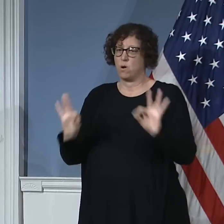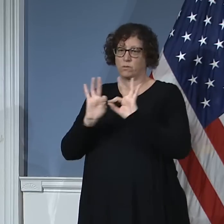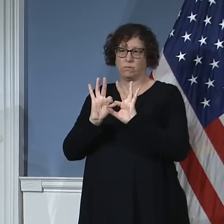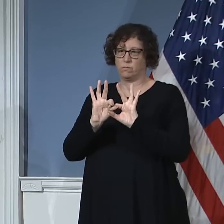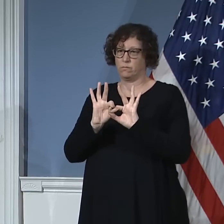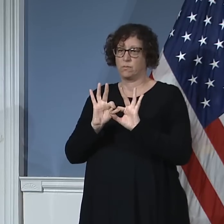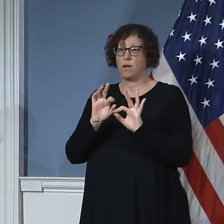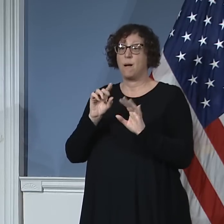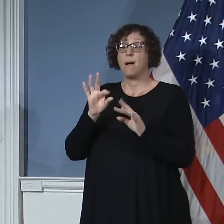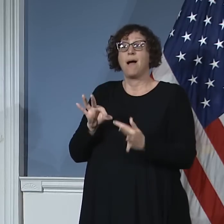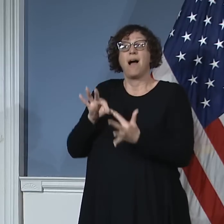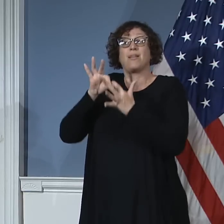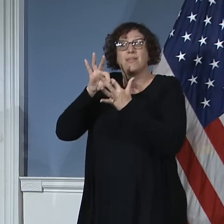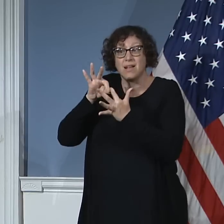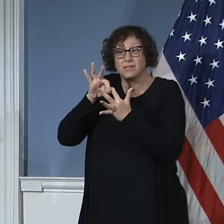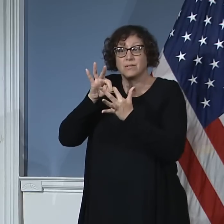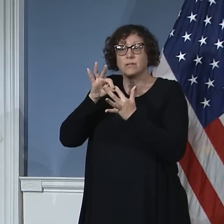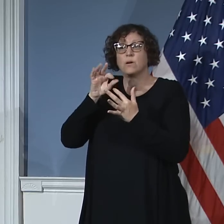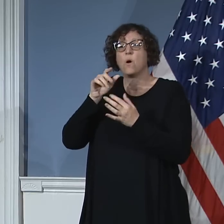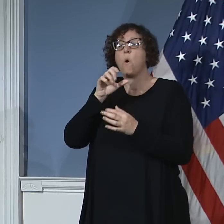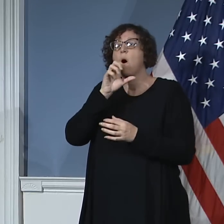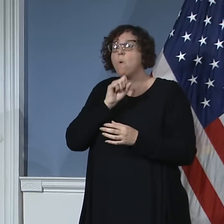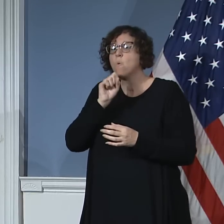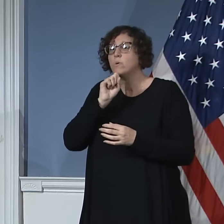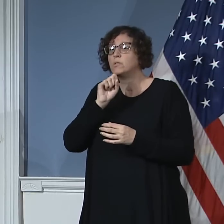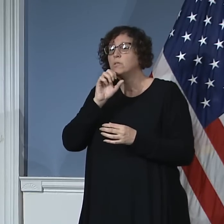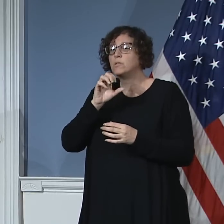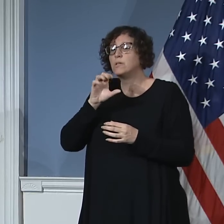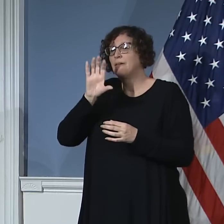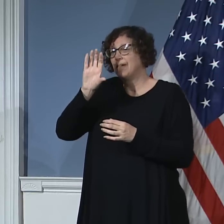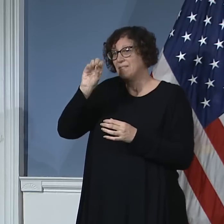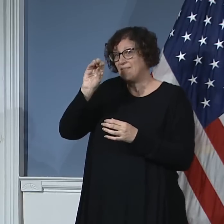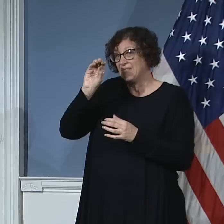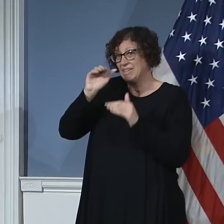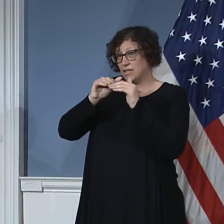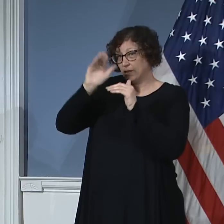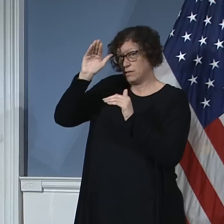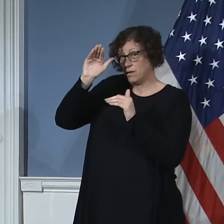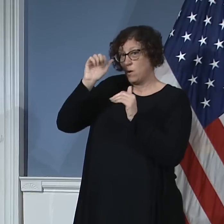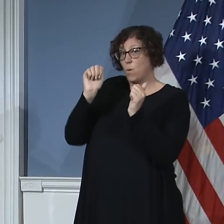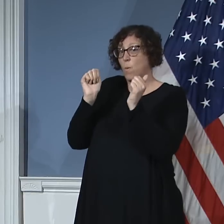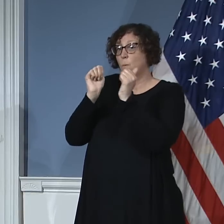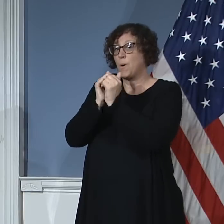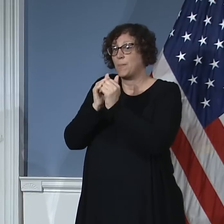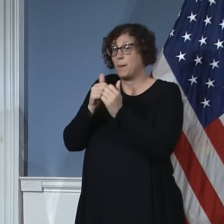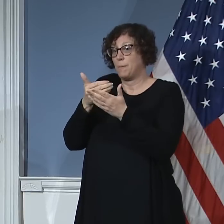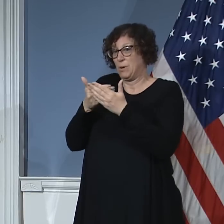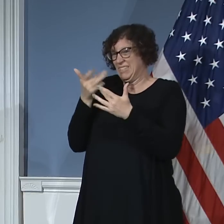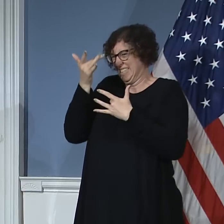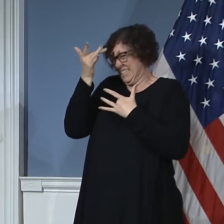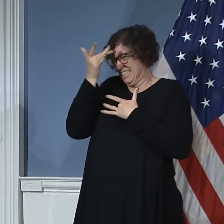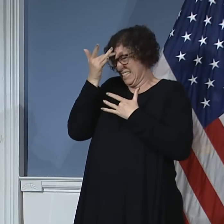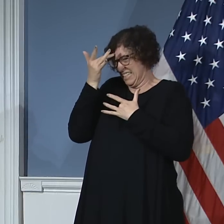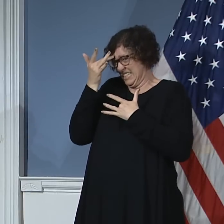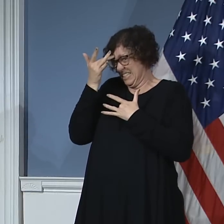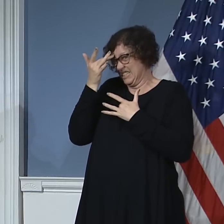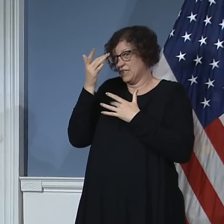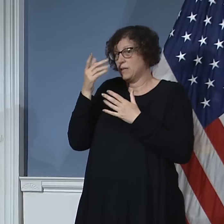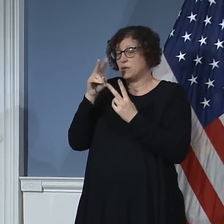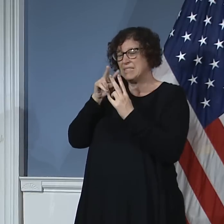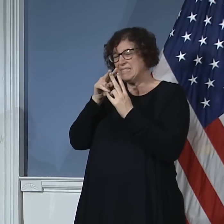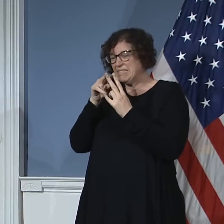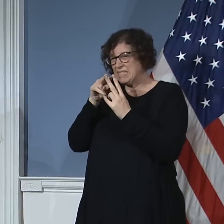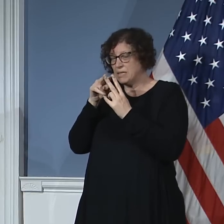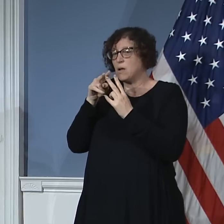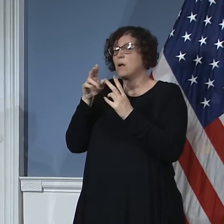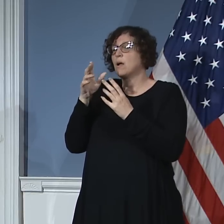than 50 with those 5 pre-existing conditions, I think the reality is that there are many New